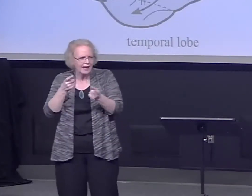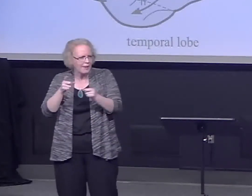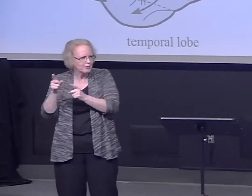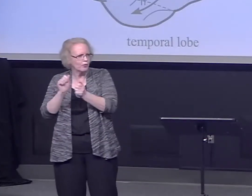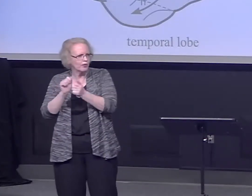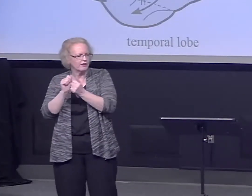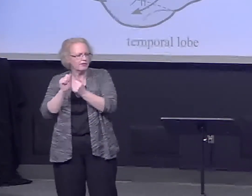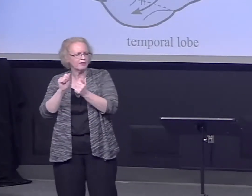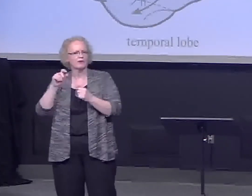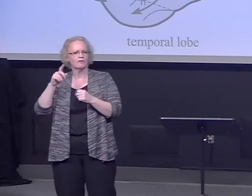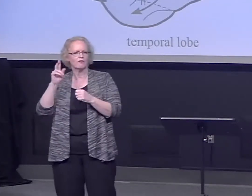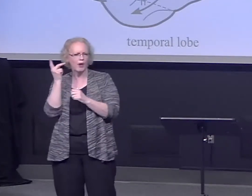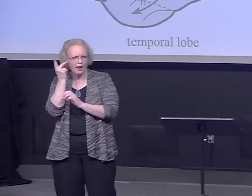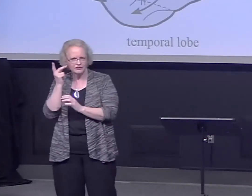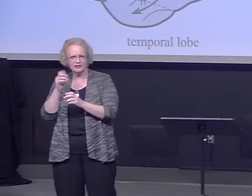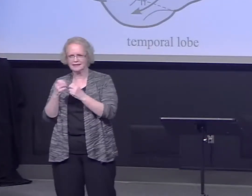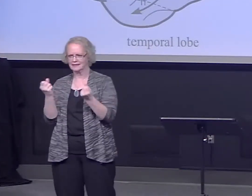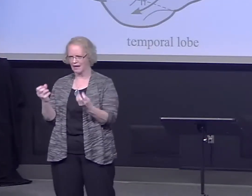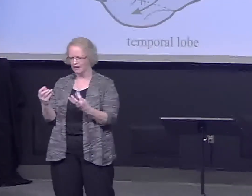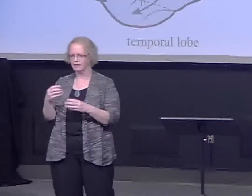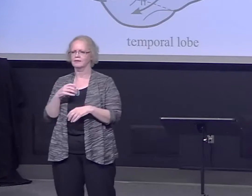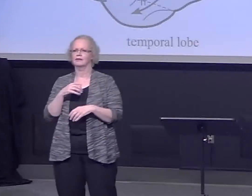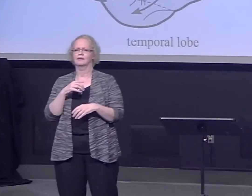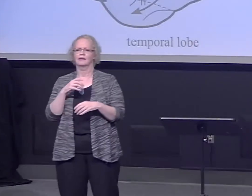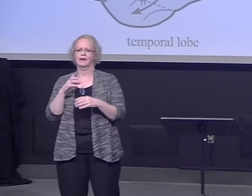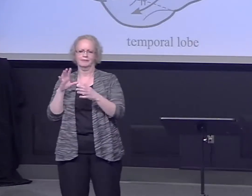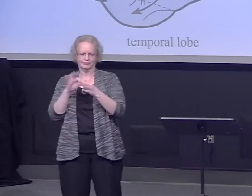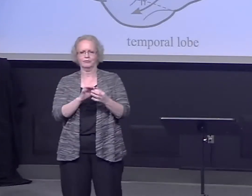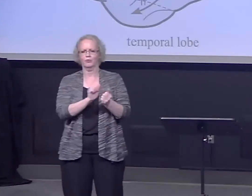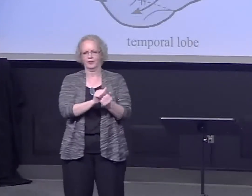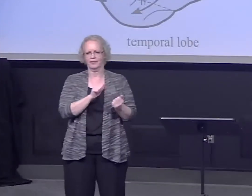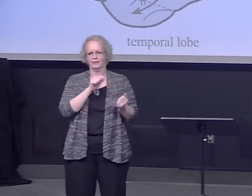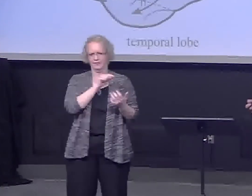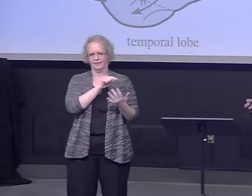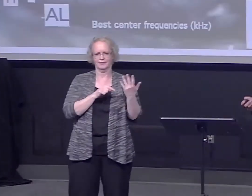on the basis of these anatomical details that I will provide.